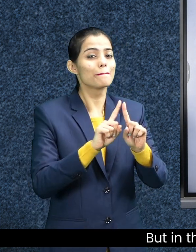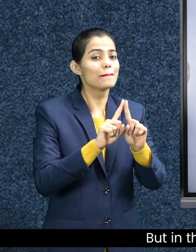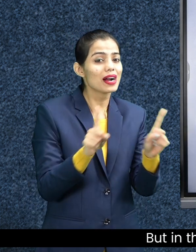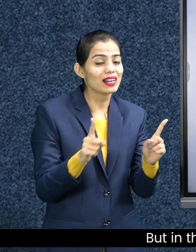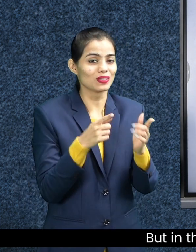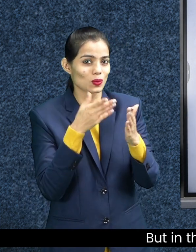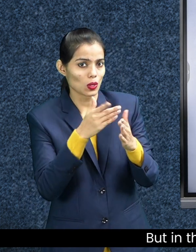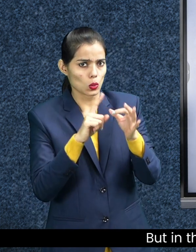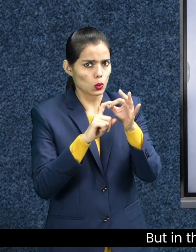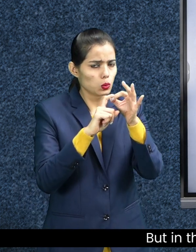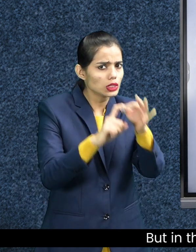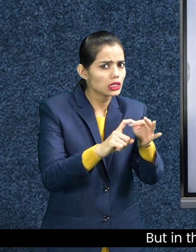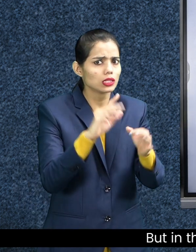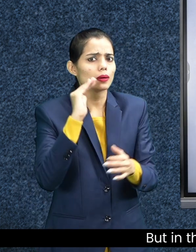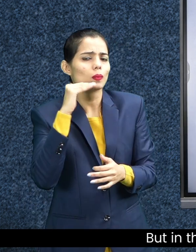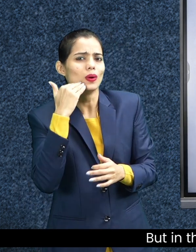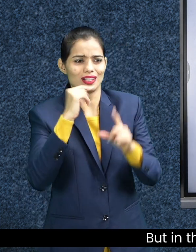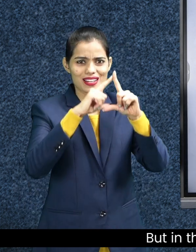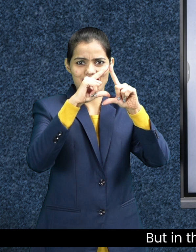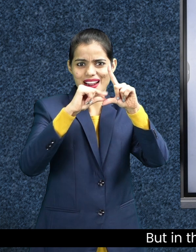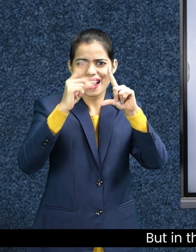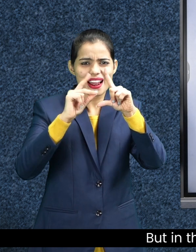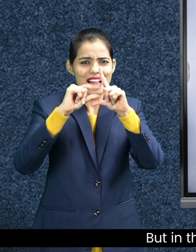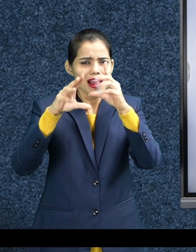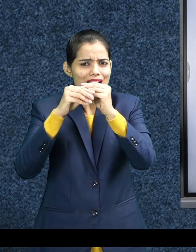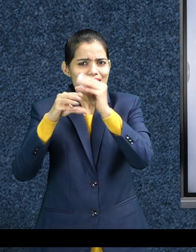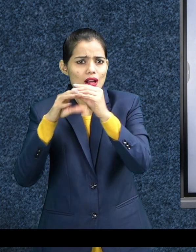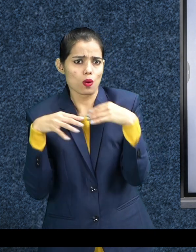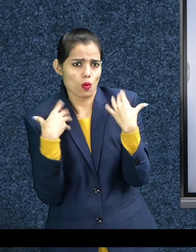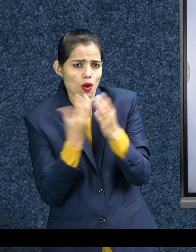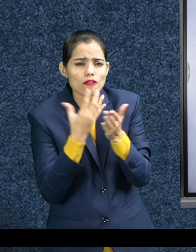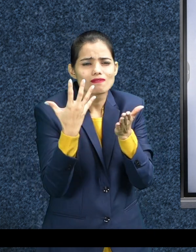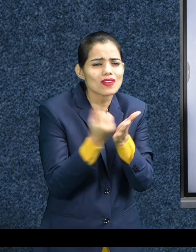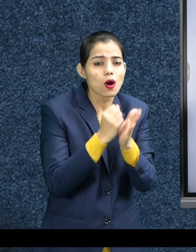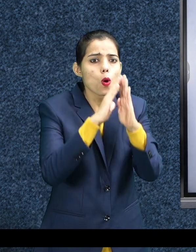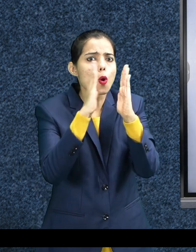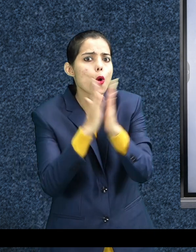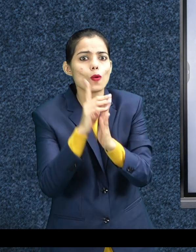But in this question, when the frequency added up, we get the total as 139.